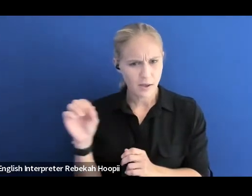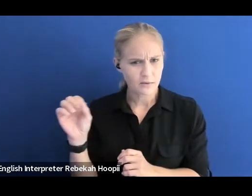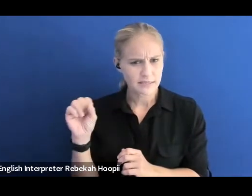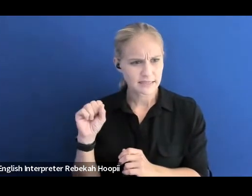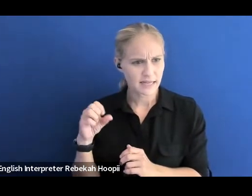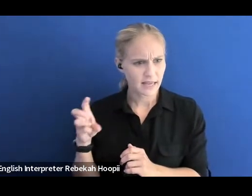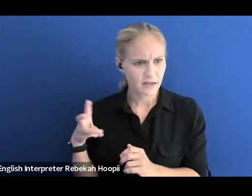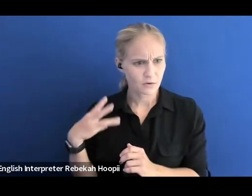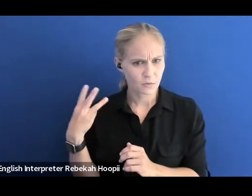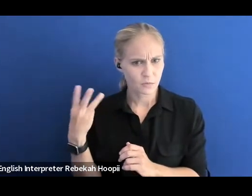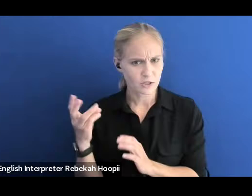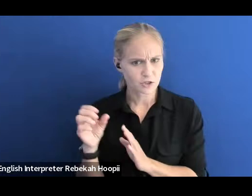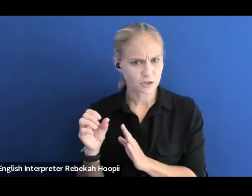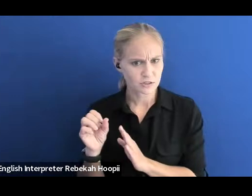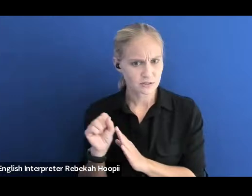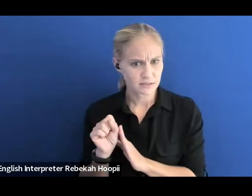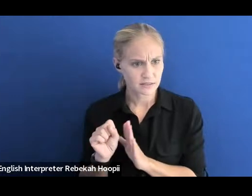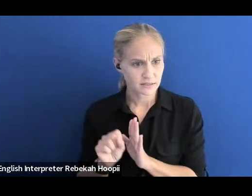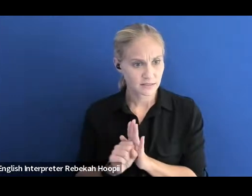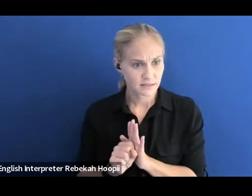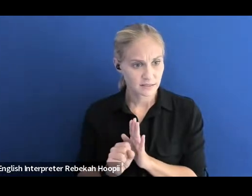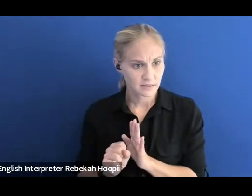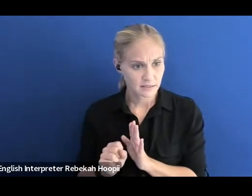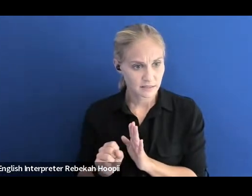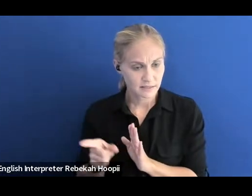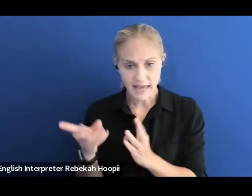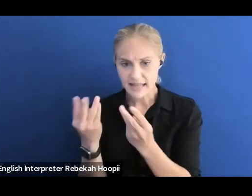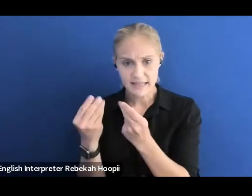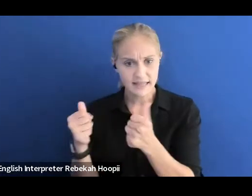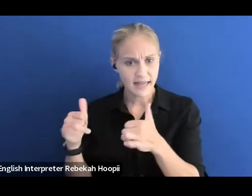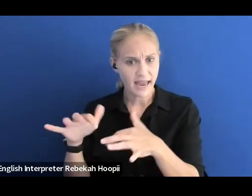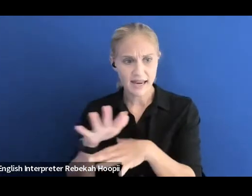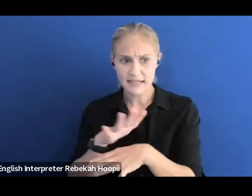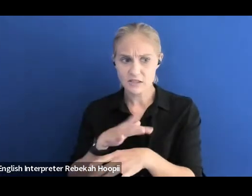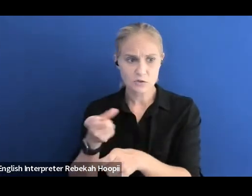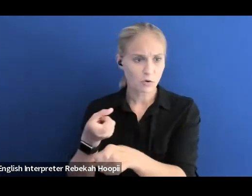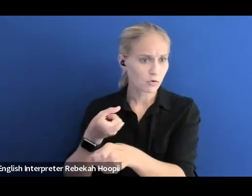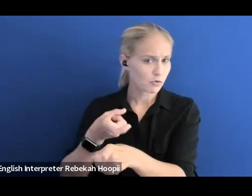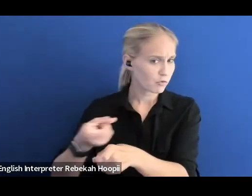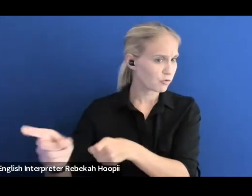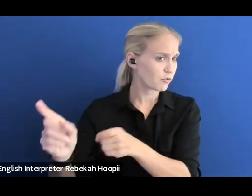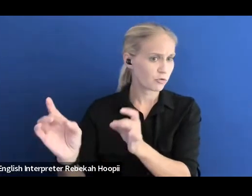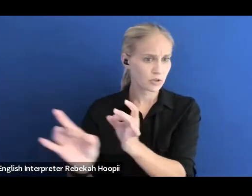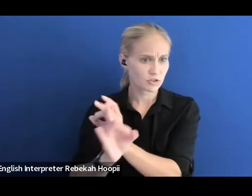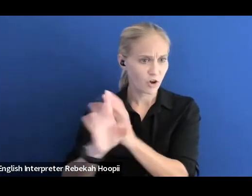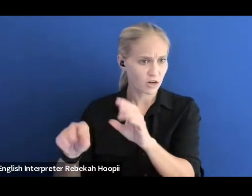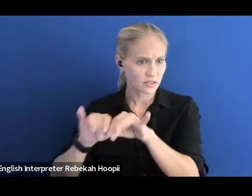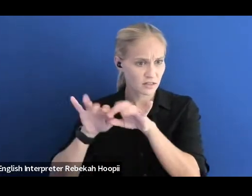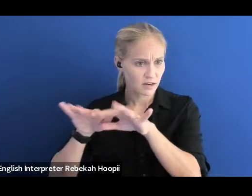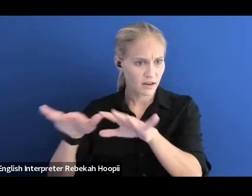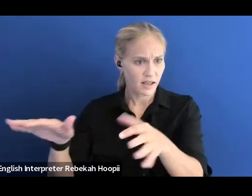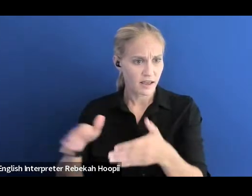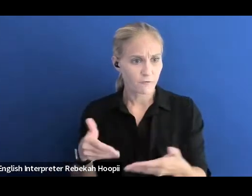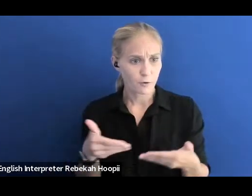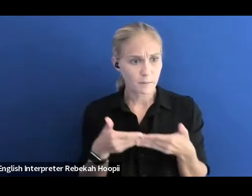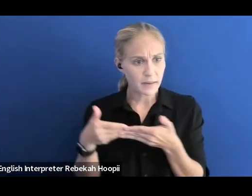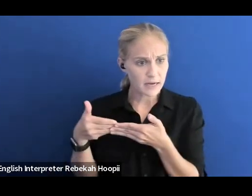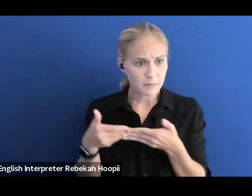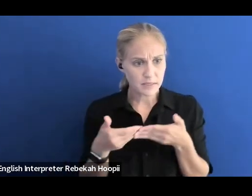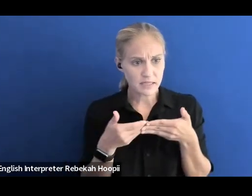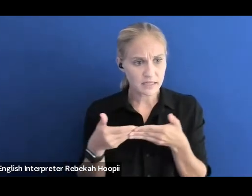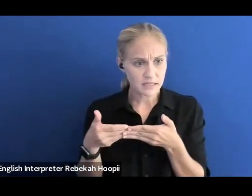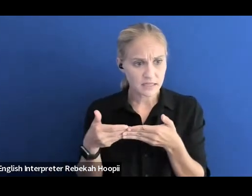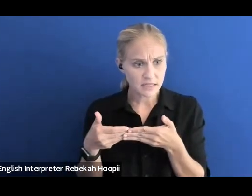this day, that land is so contaminated. Women give birth to babies that are